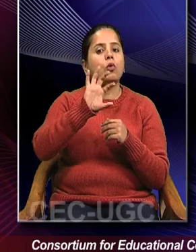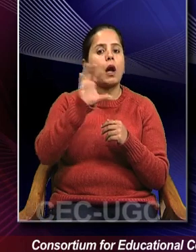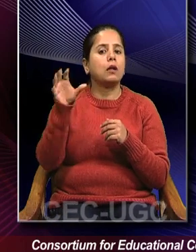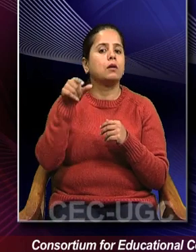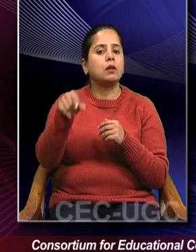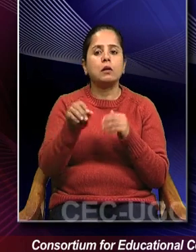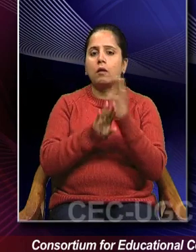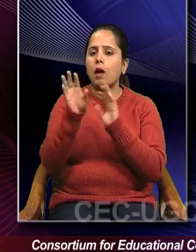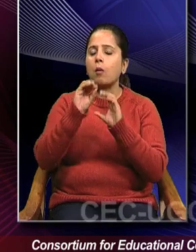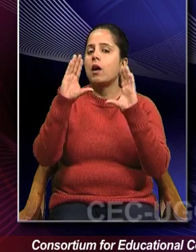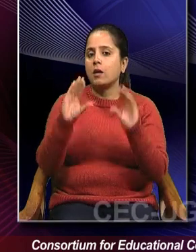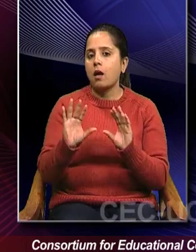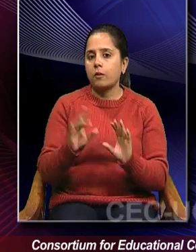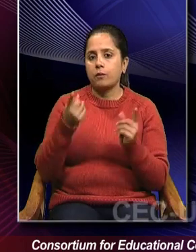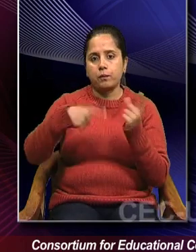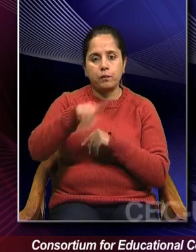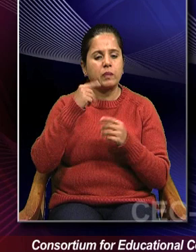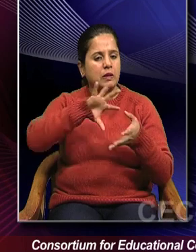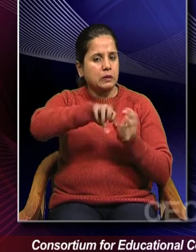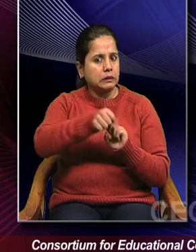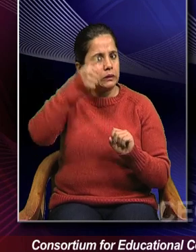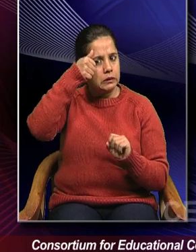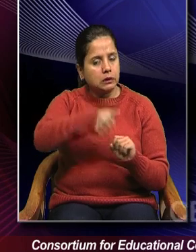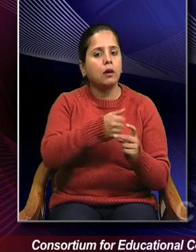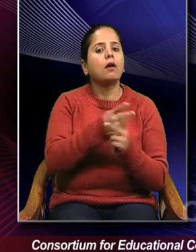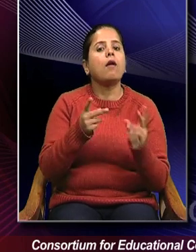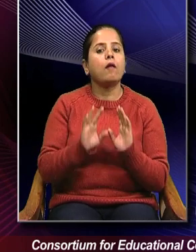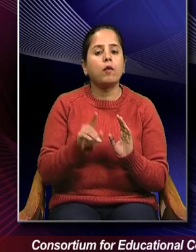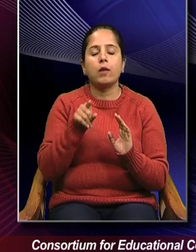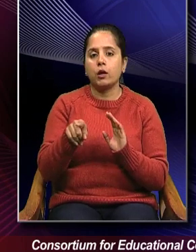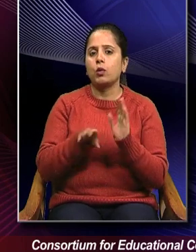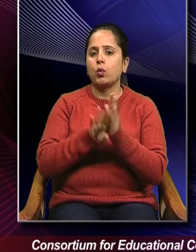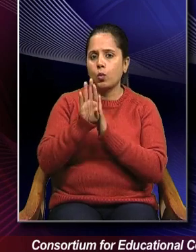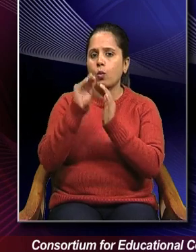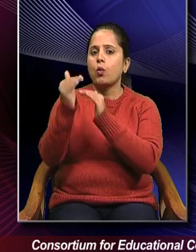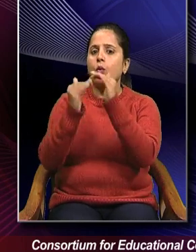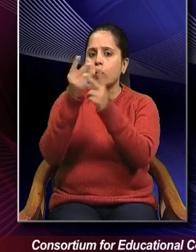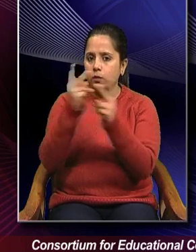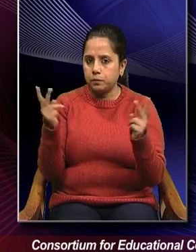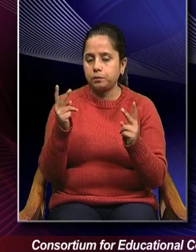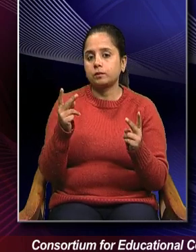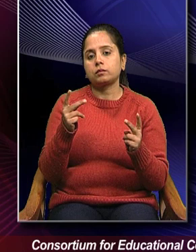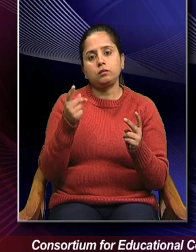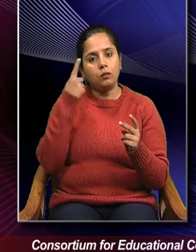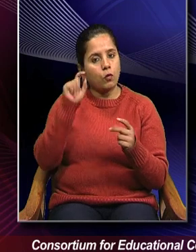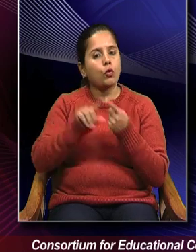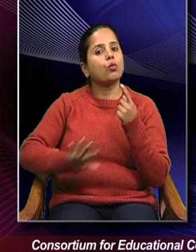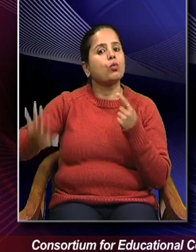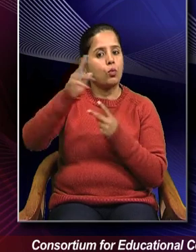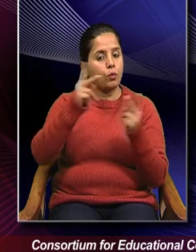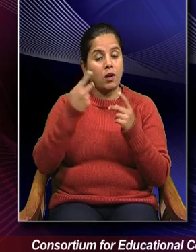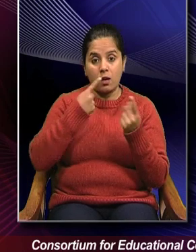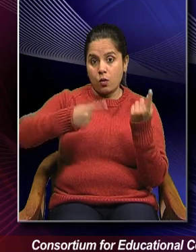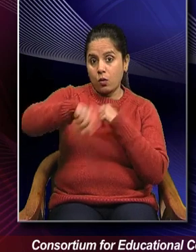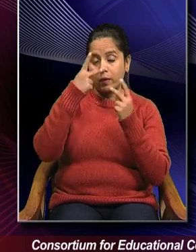world, they were being exploited for the growth of Europe. And we also see that